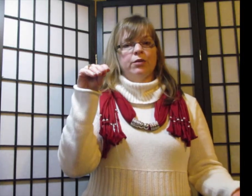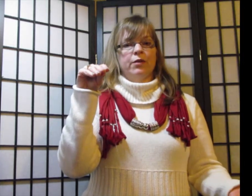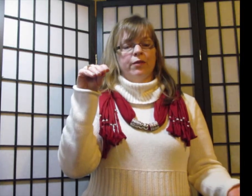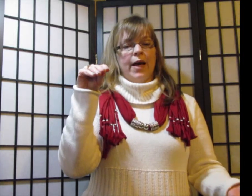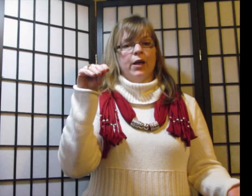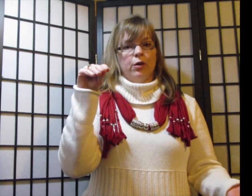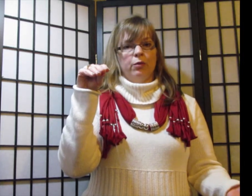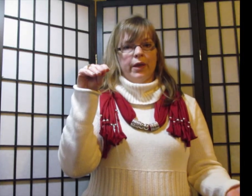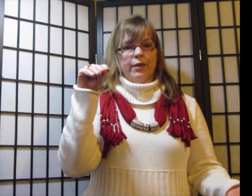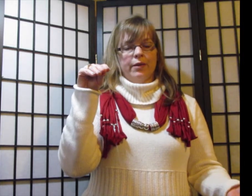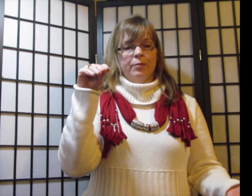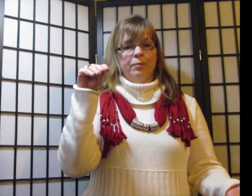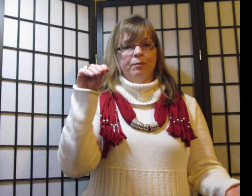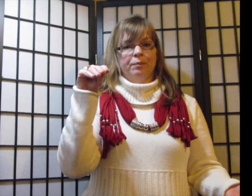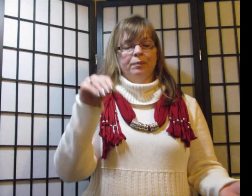the flat O with.